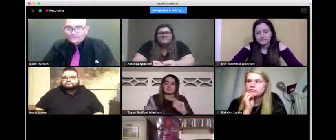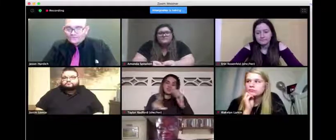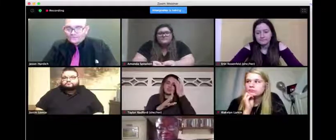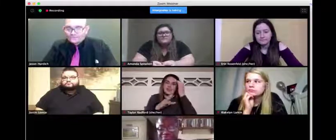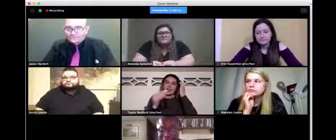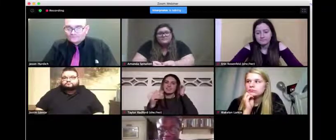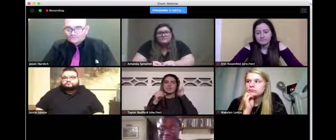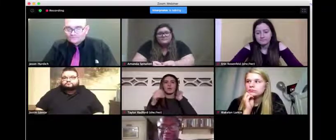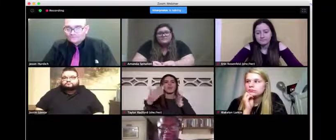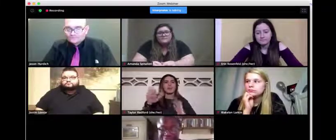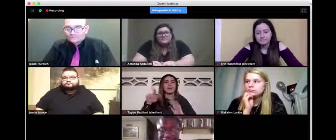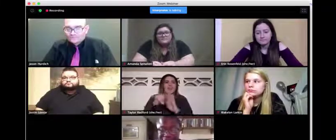wayside.